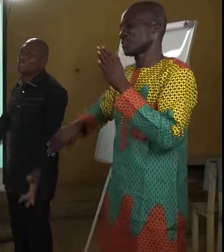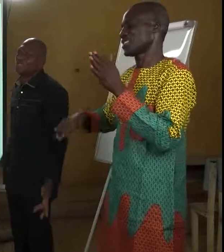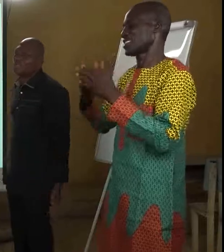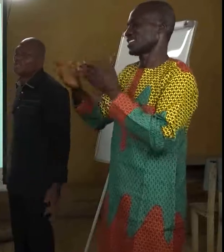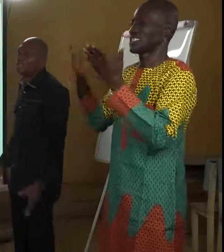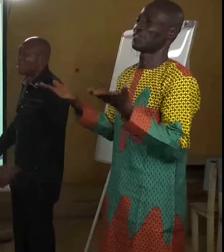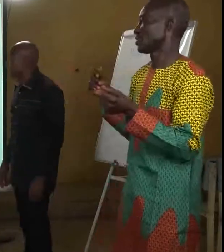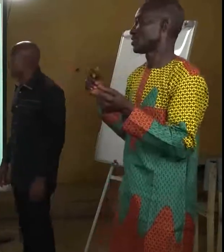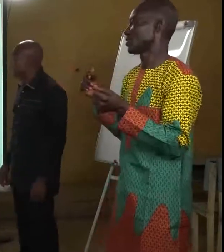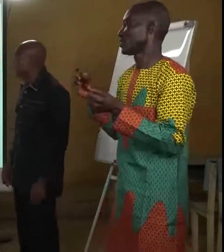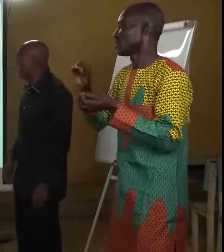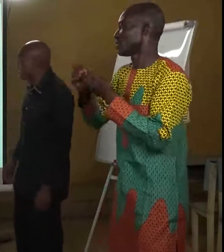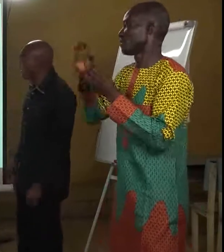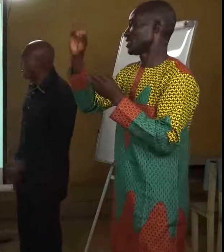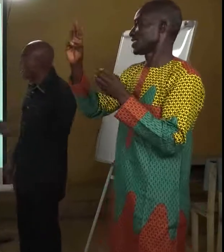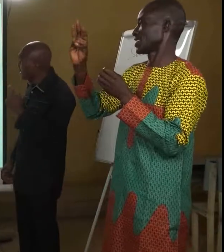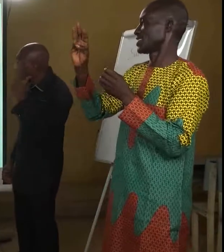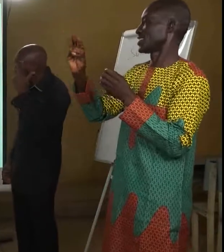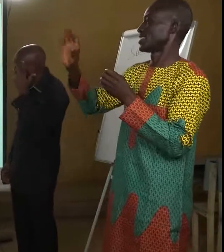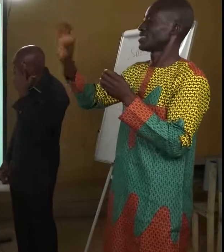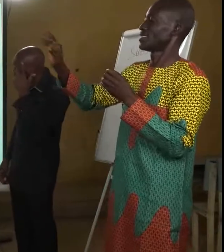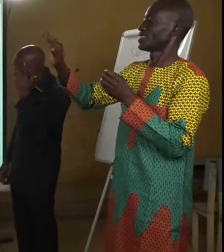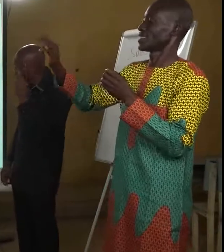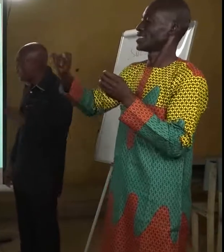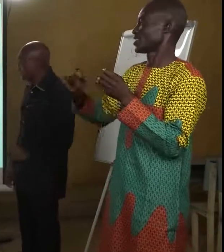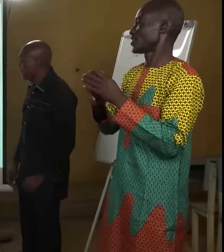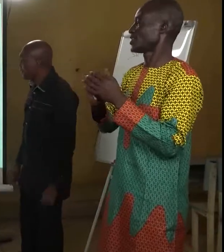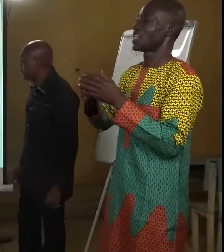will not allow you to save. 6,